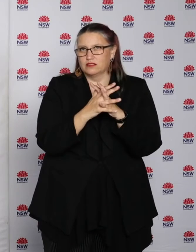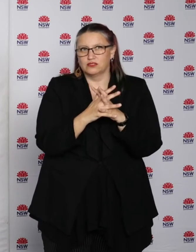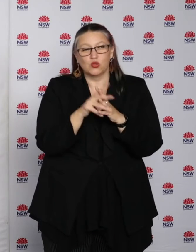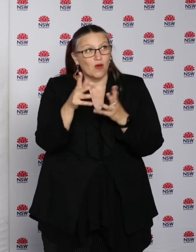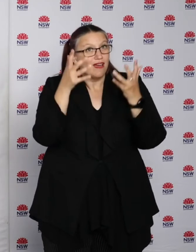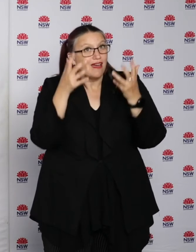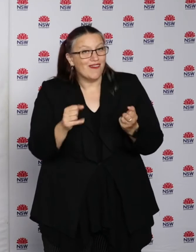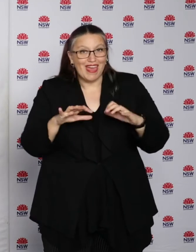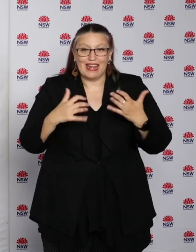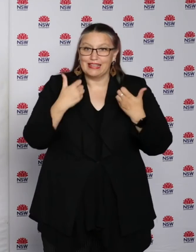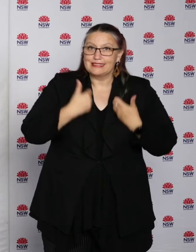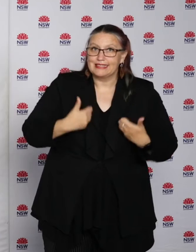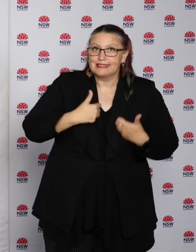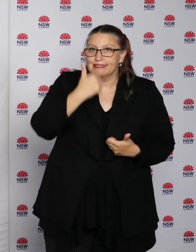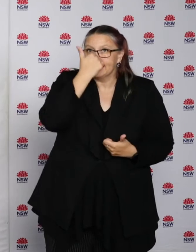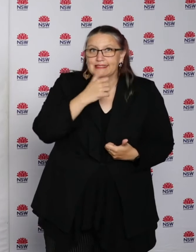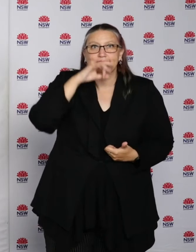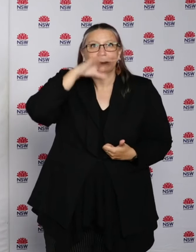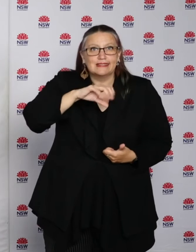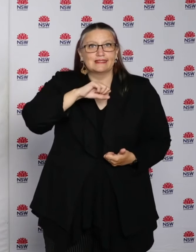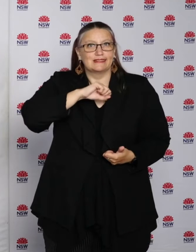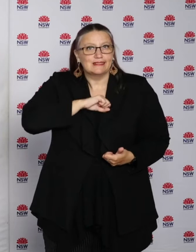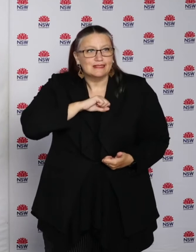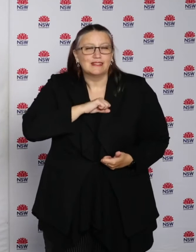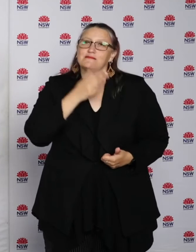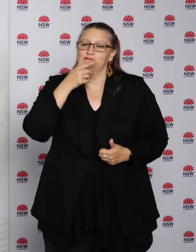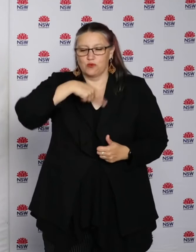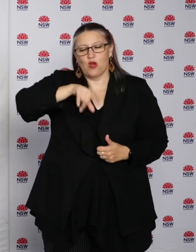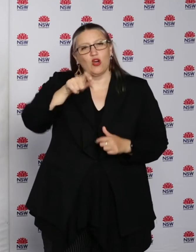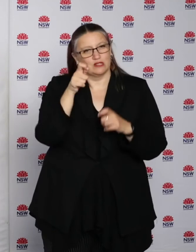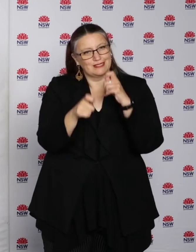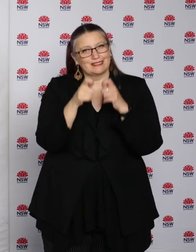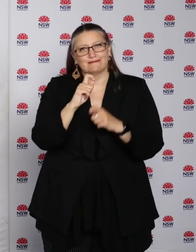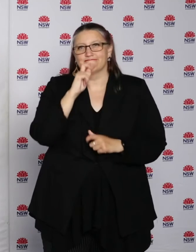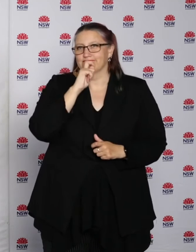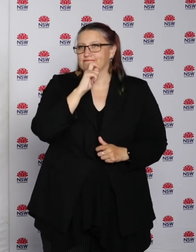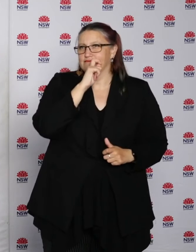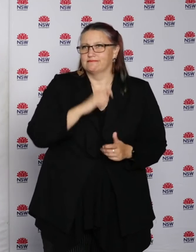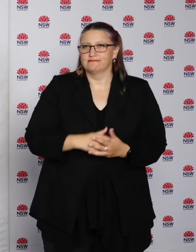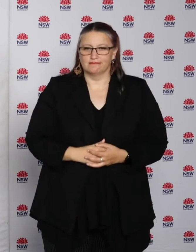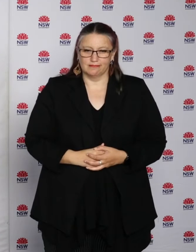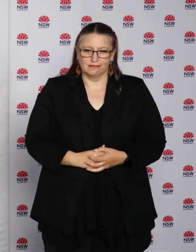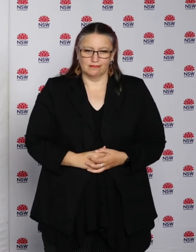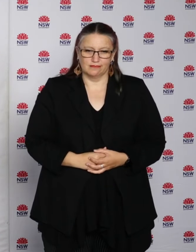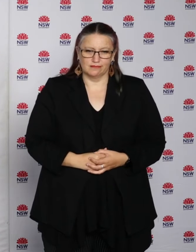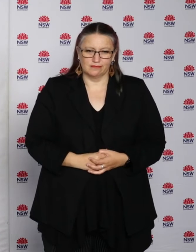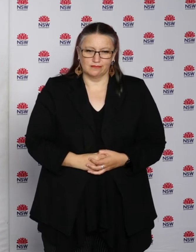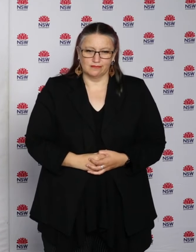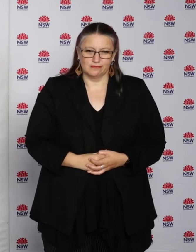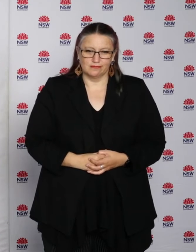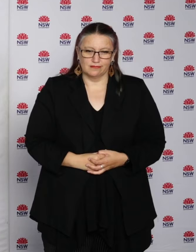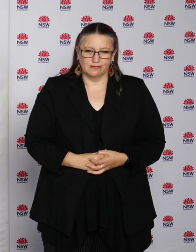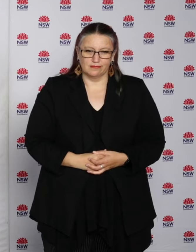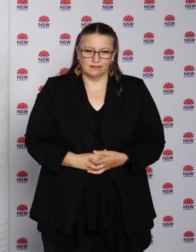There are many clinics across New South Wales to get tested. We're continuing to see most